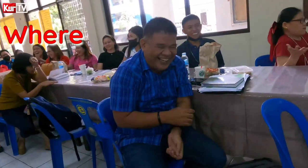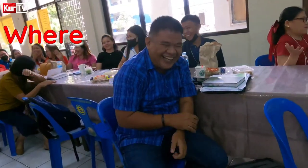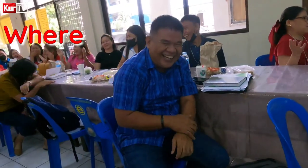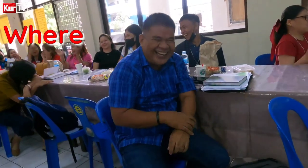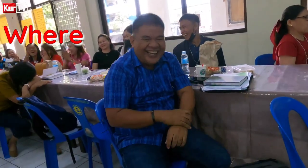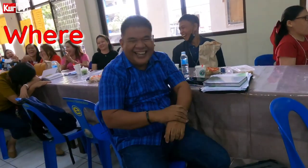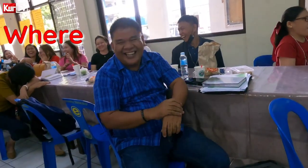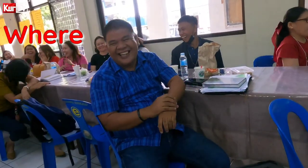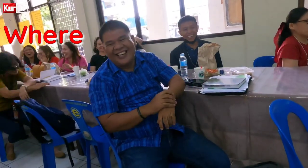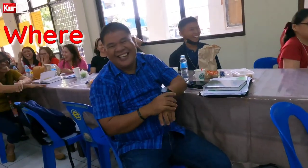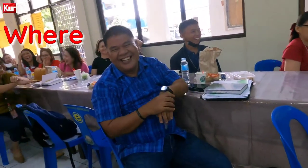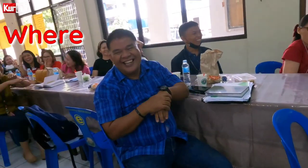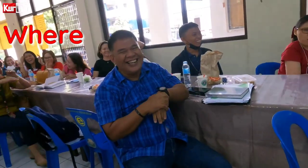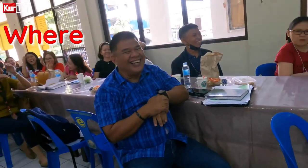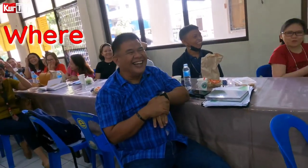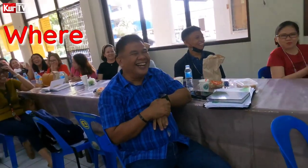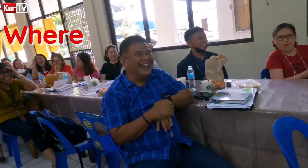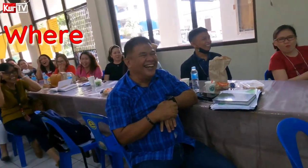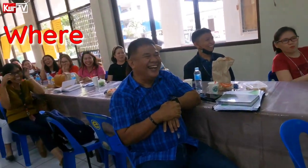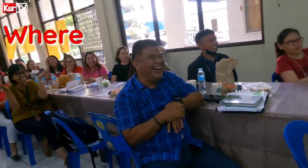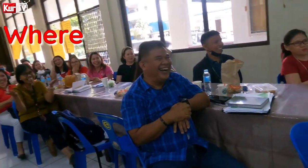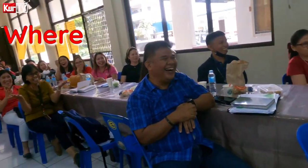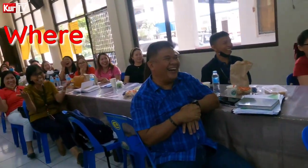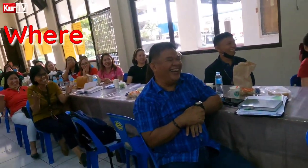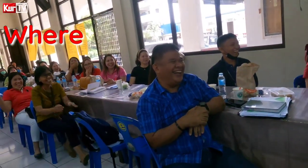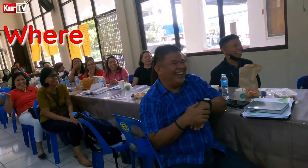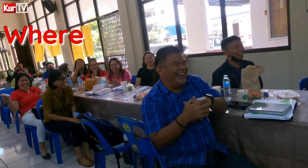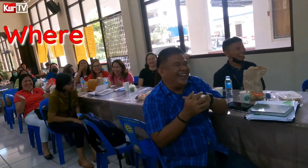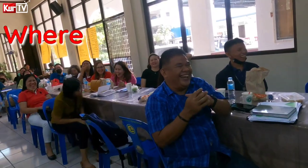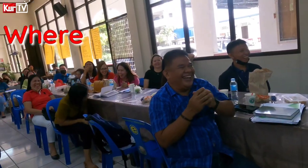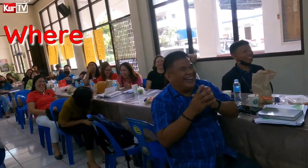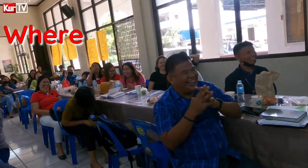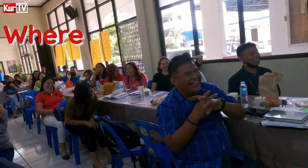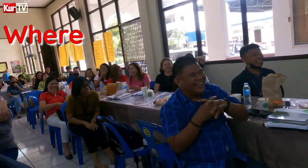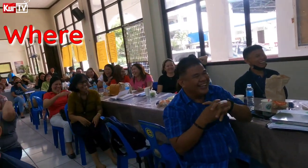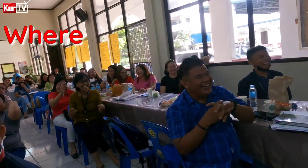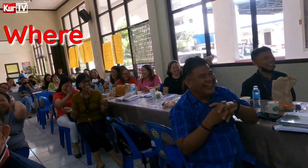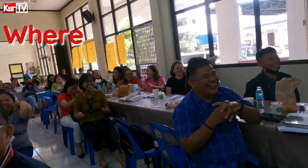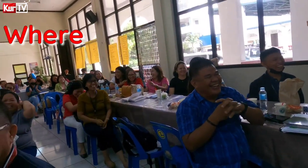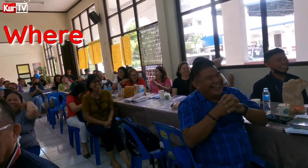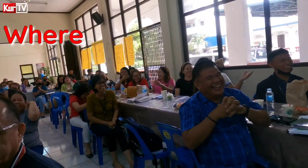Para sa mga bote, where? Hindi ganon, ha?